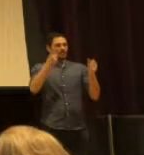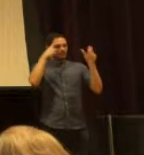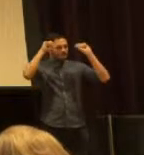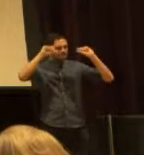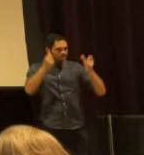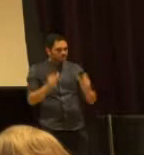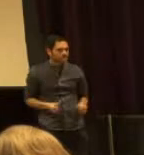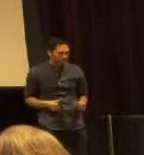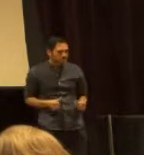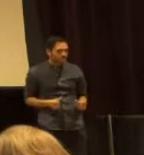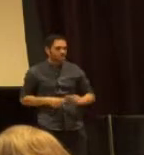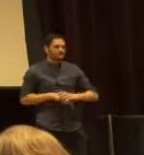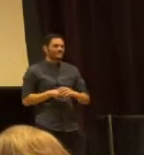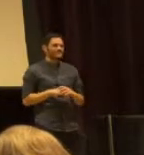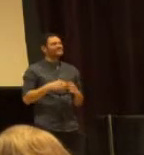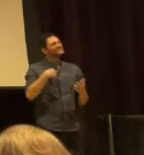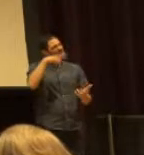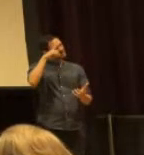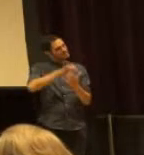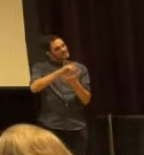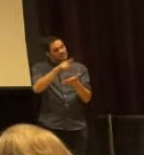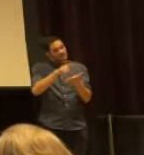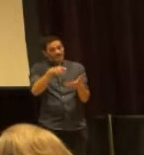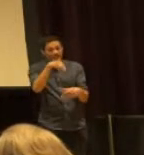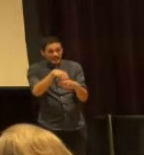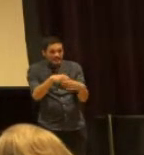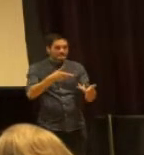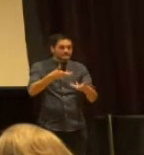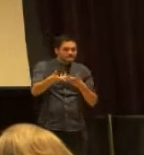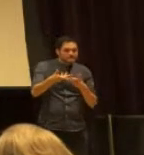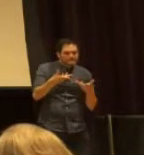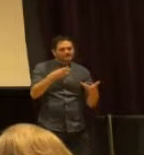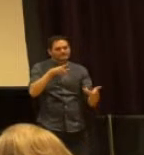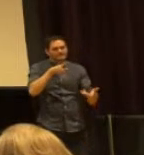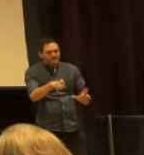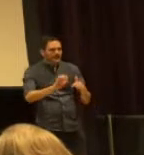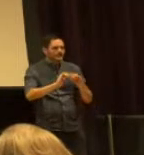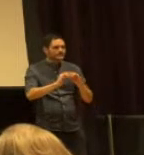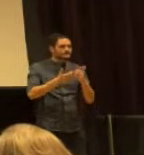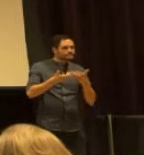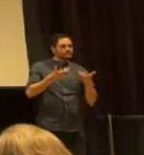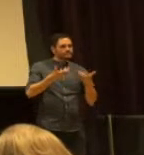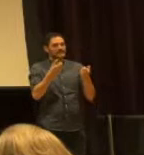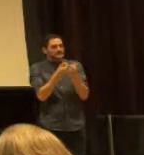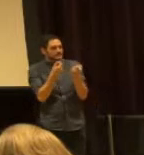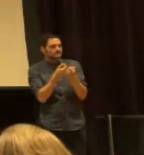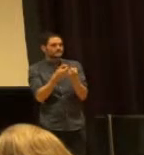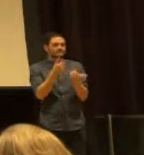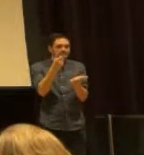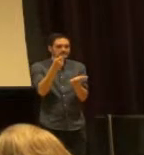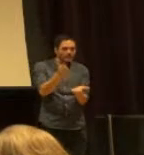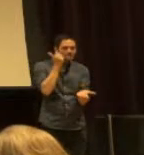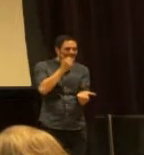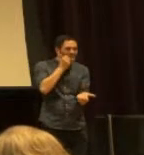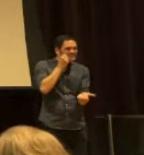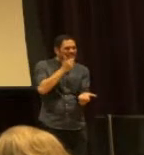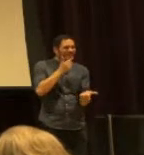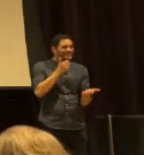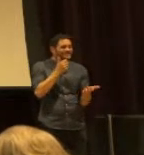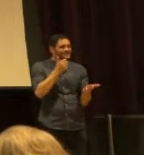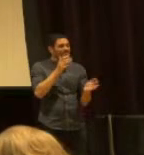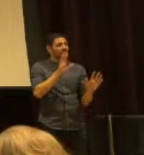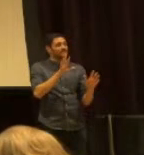really checking in with the trans people in your life and seeing how you can support them on a day-to-day basis,